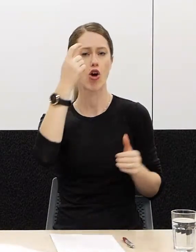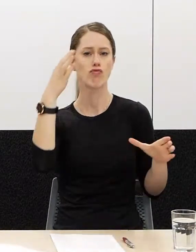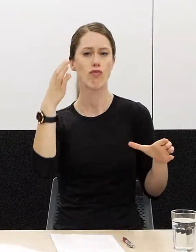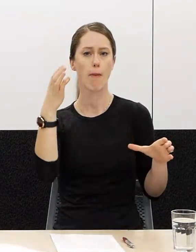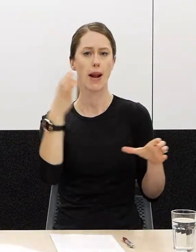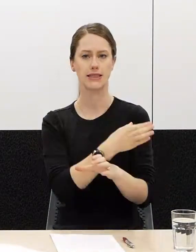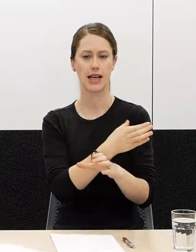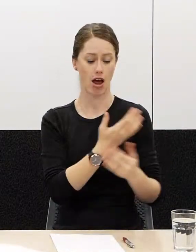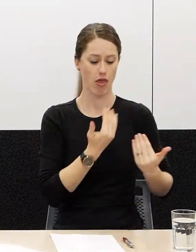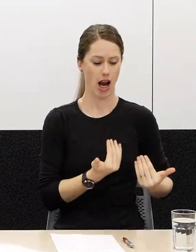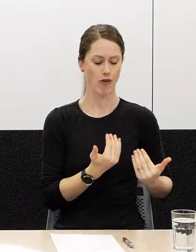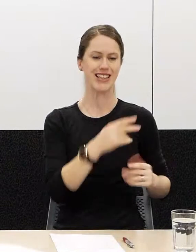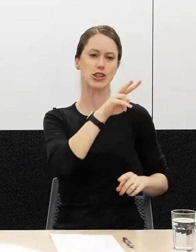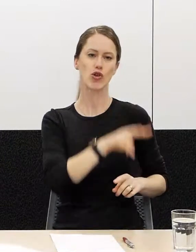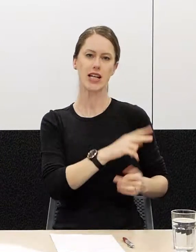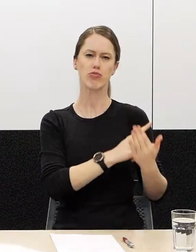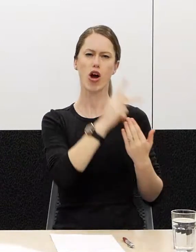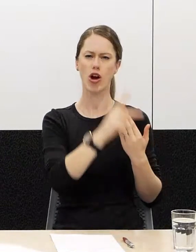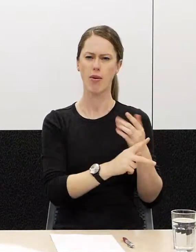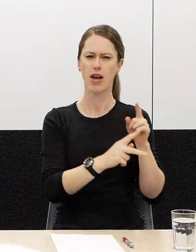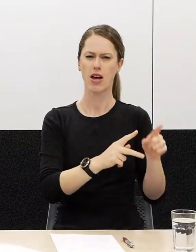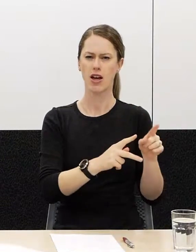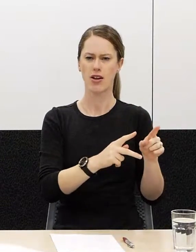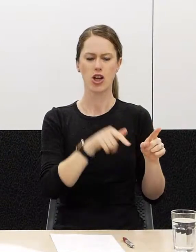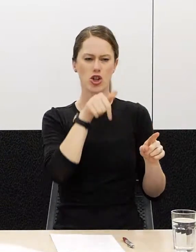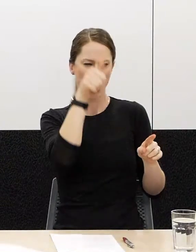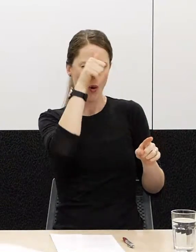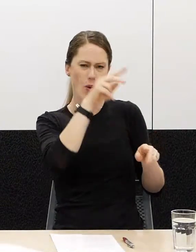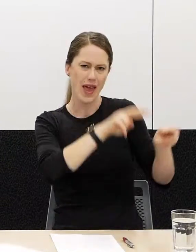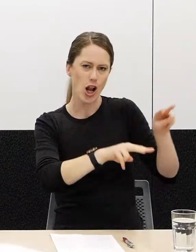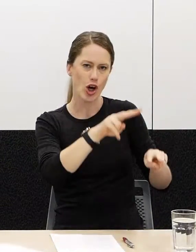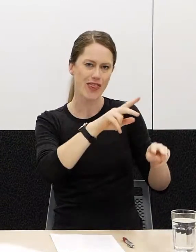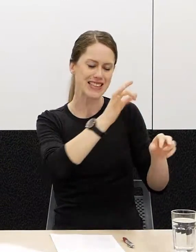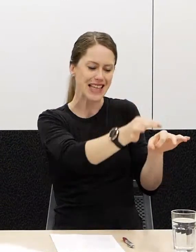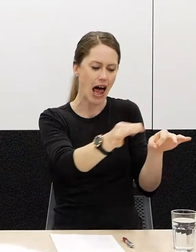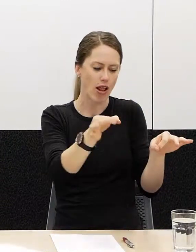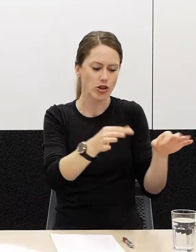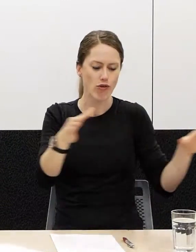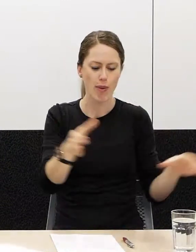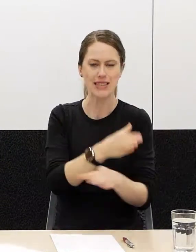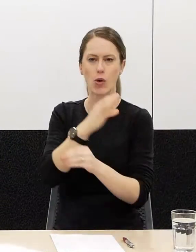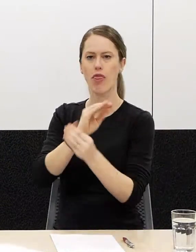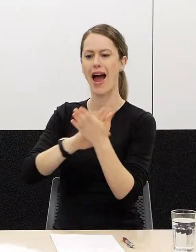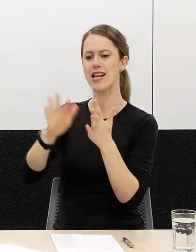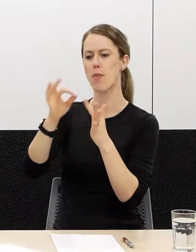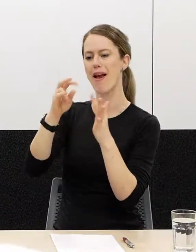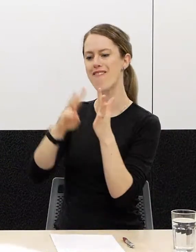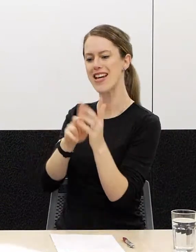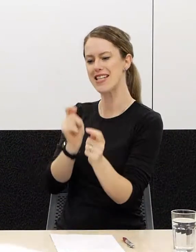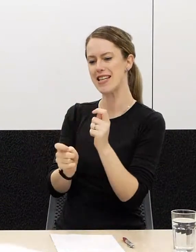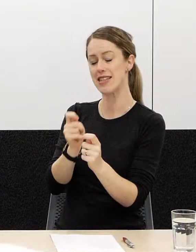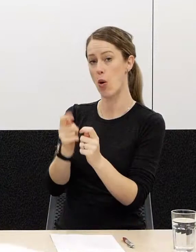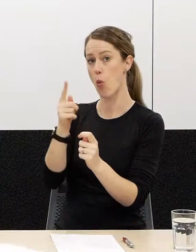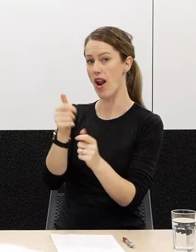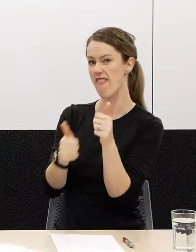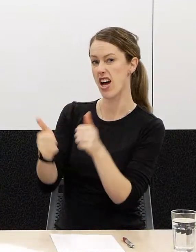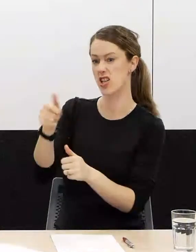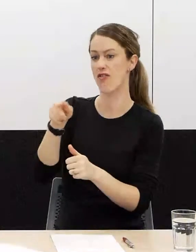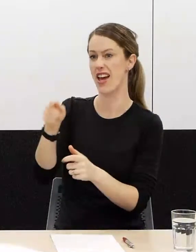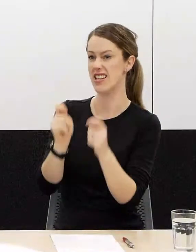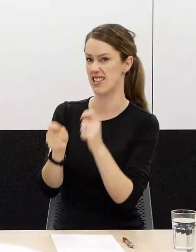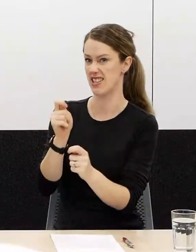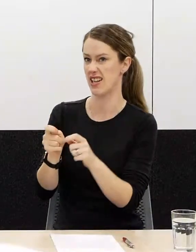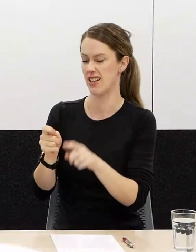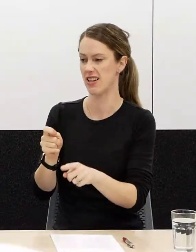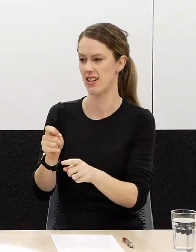replacing the current screening program, the cytology screening program, with HPV testing. And one of the advantages of HPV testing is